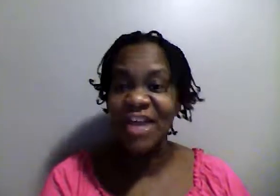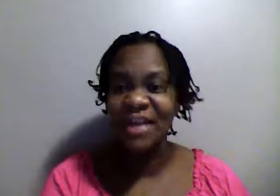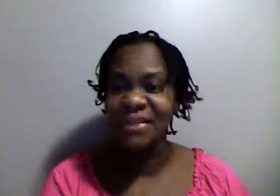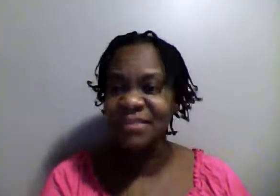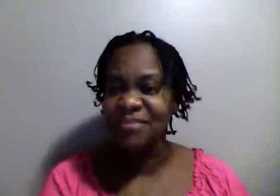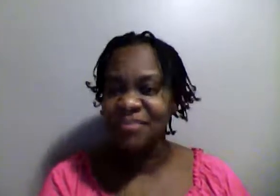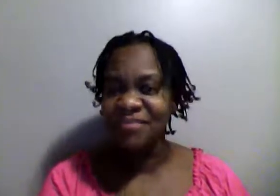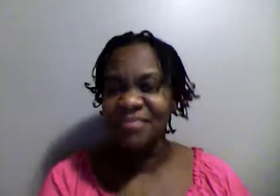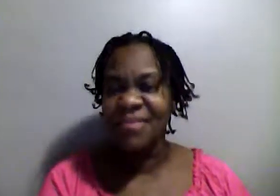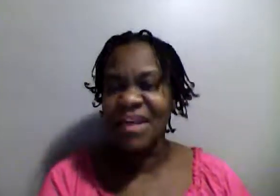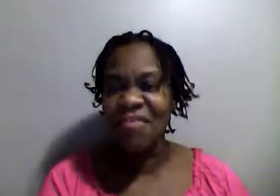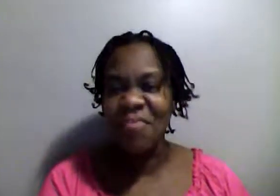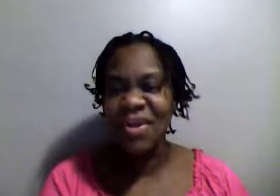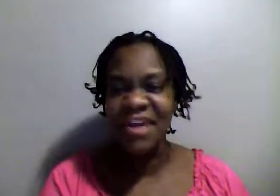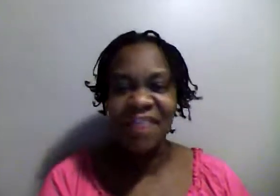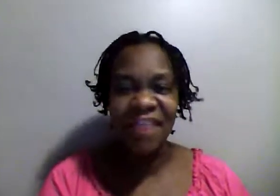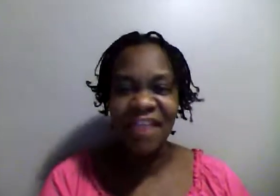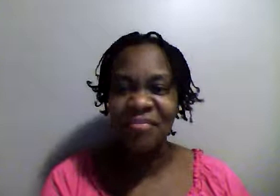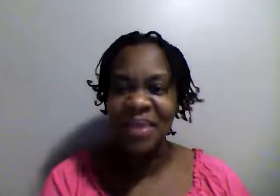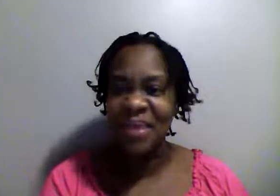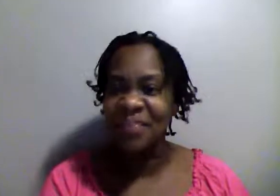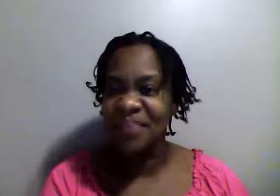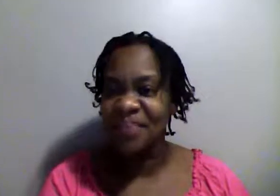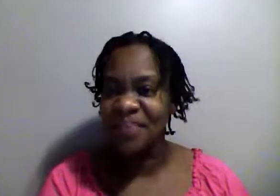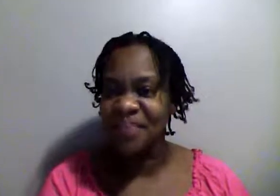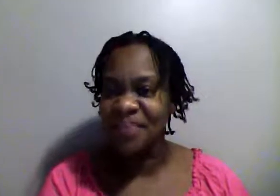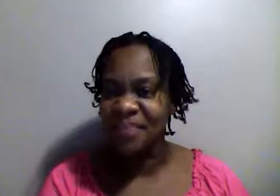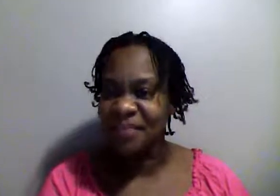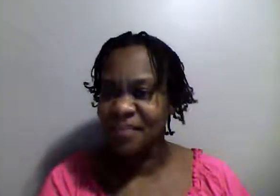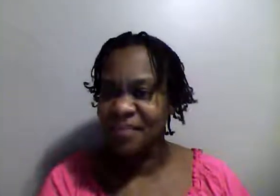channel every Monday at 5 p.m.